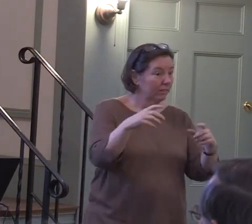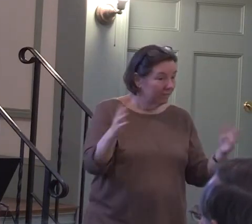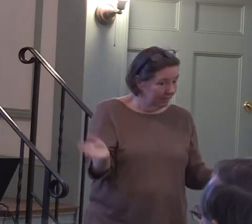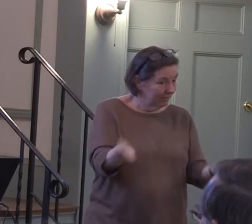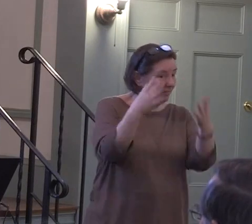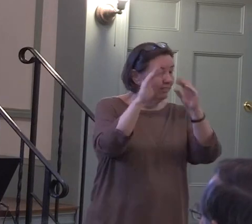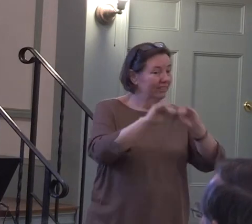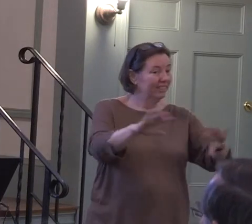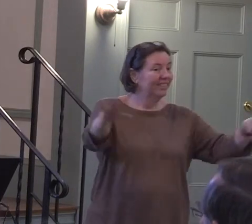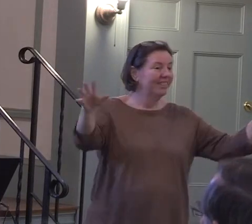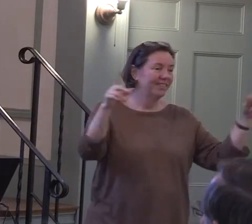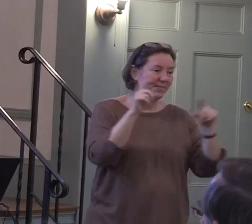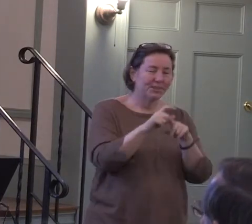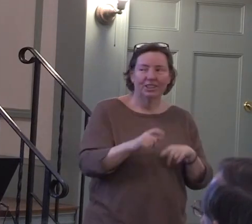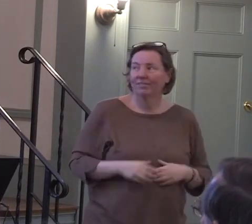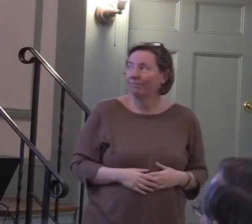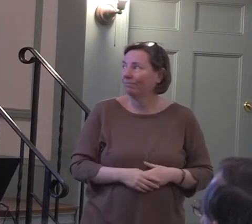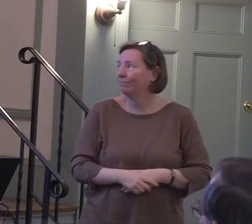All right.